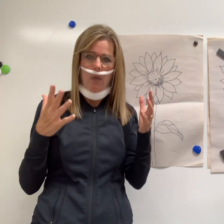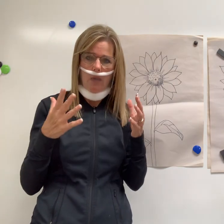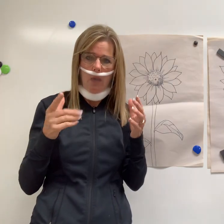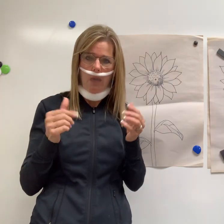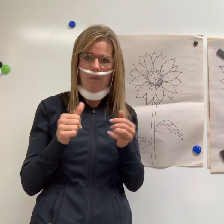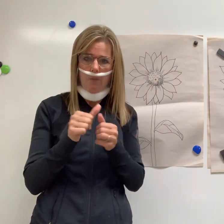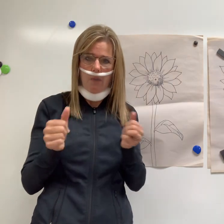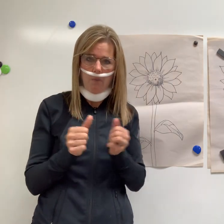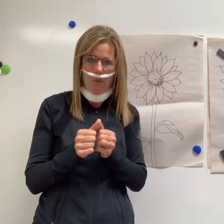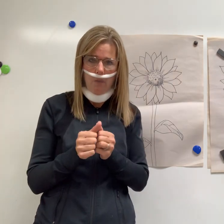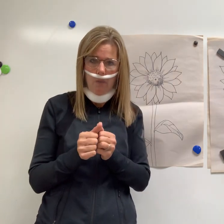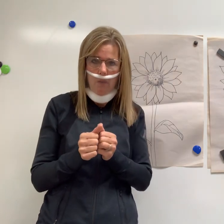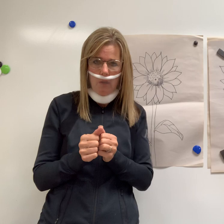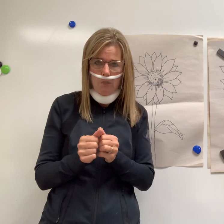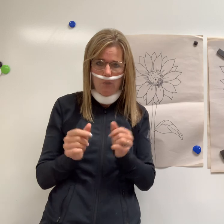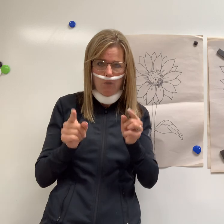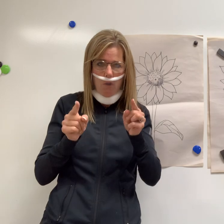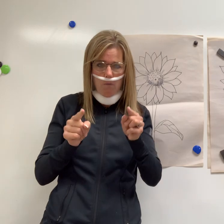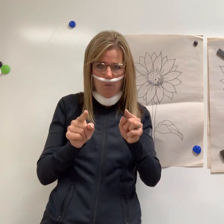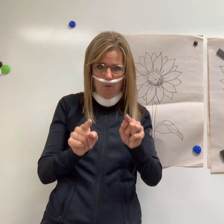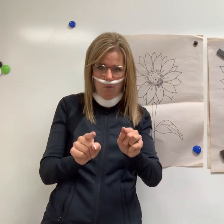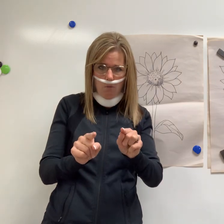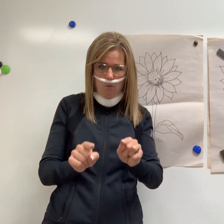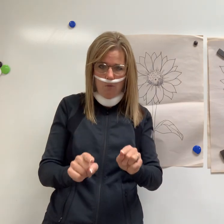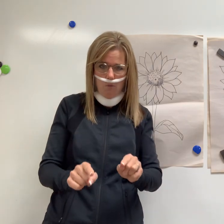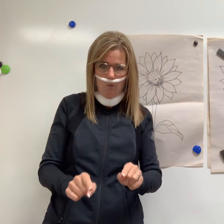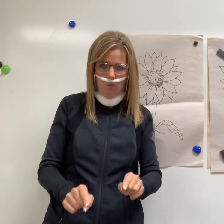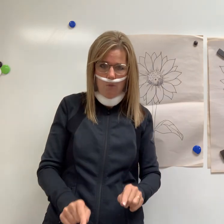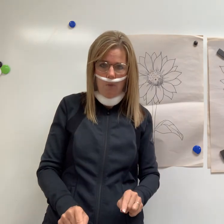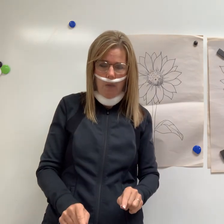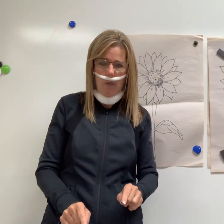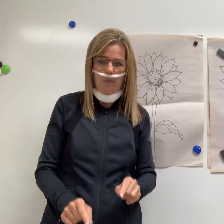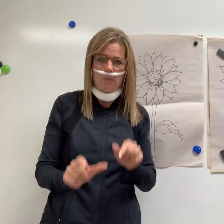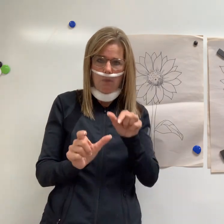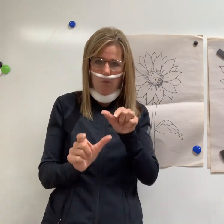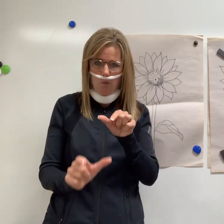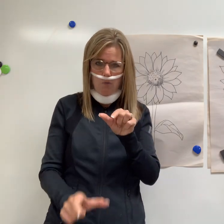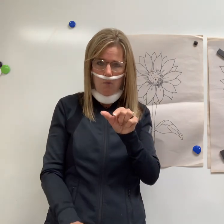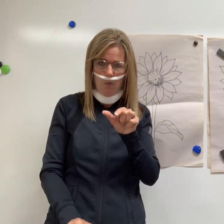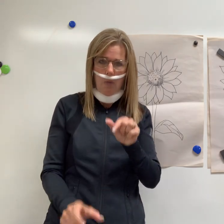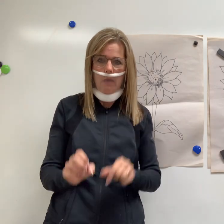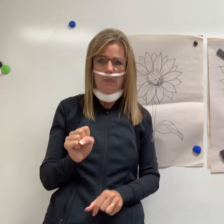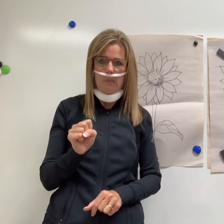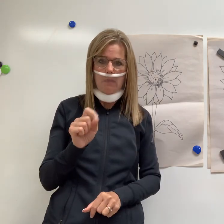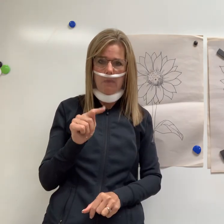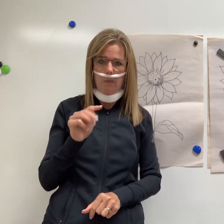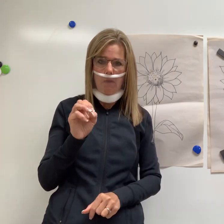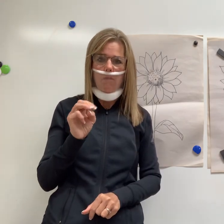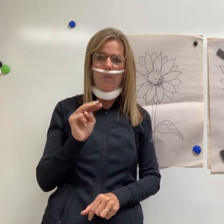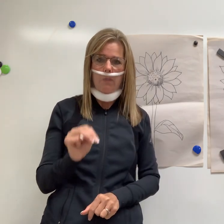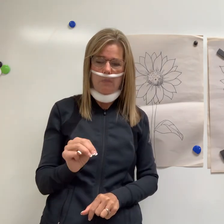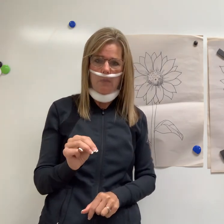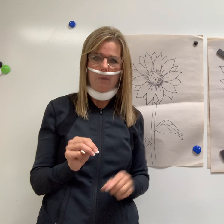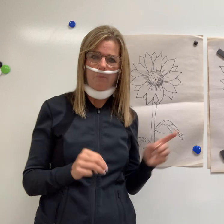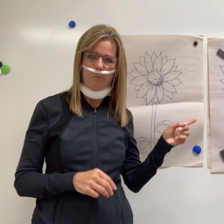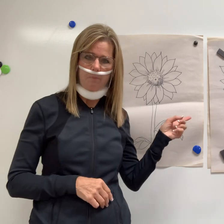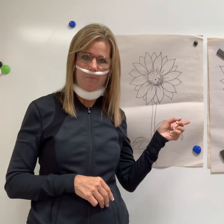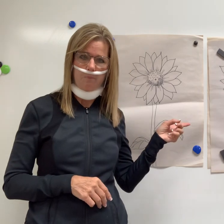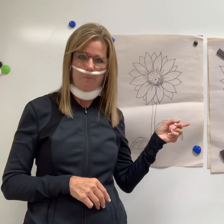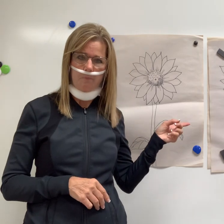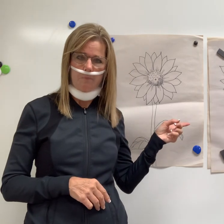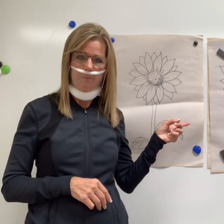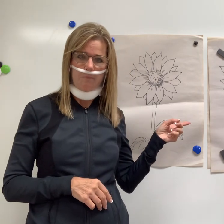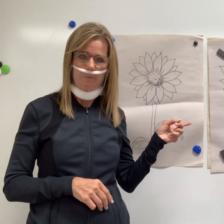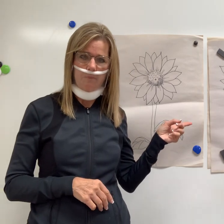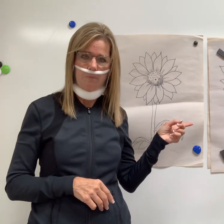lines right off the page. Don't try to like scrunch in a couple leaves and really tiny to make them fit, okay? Just draw the lines right off But if you have